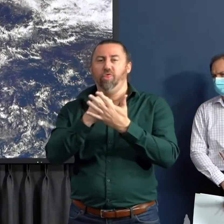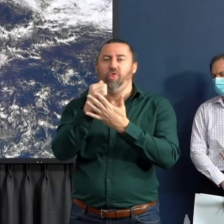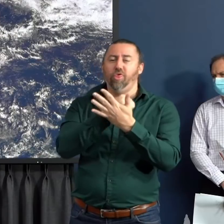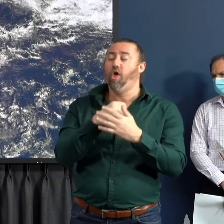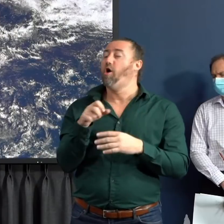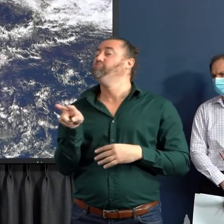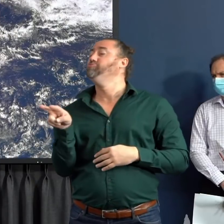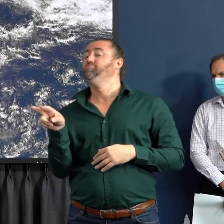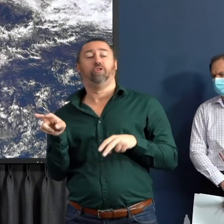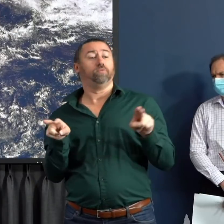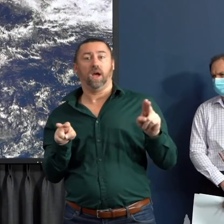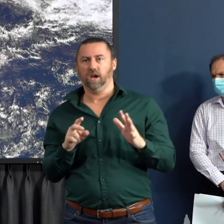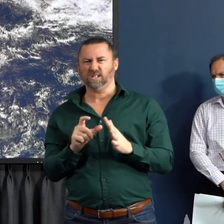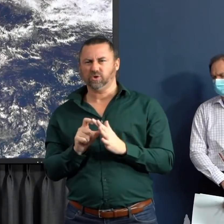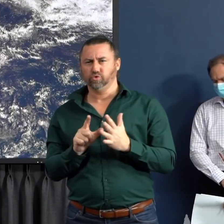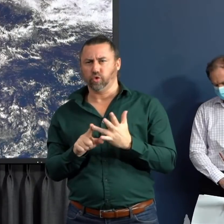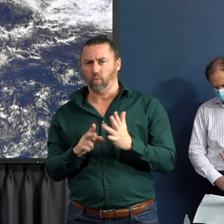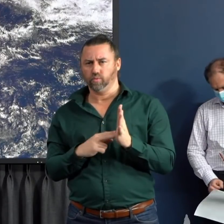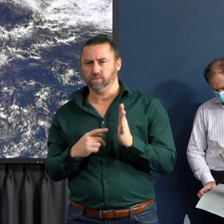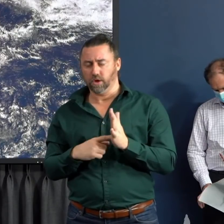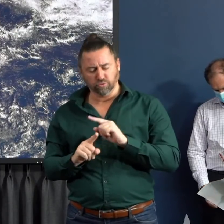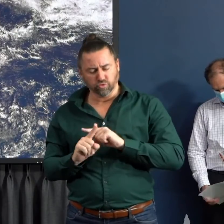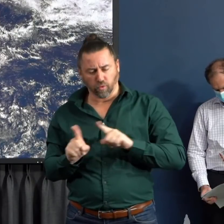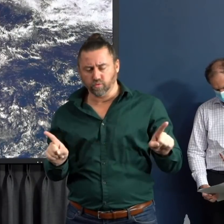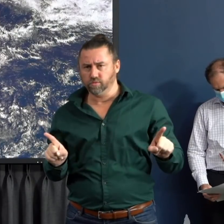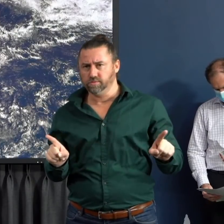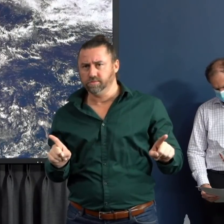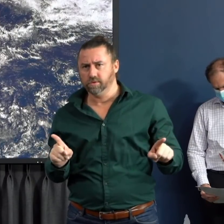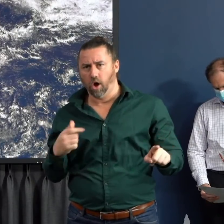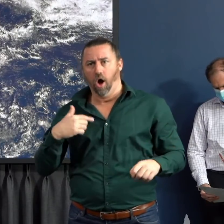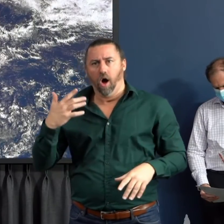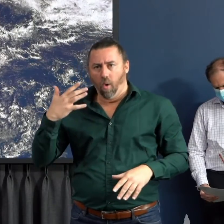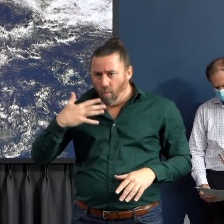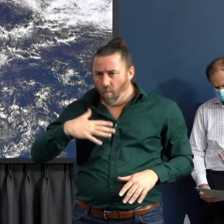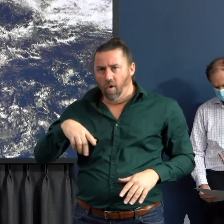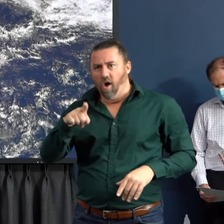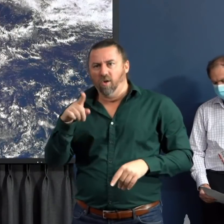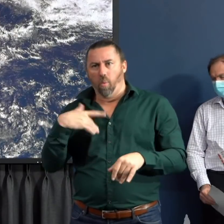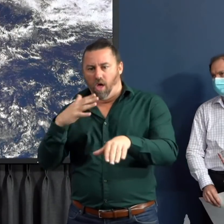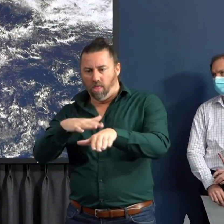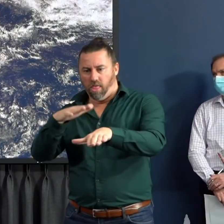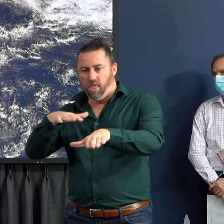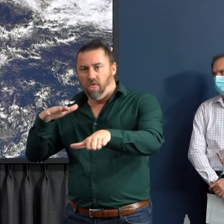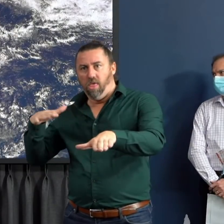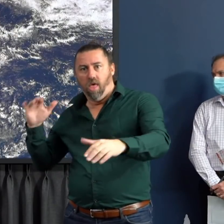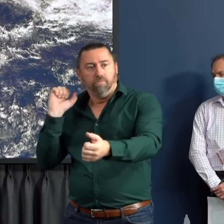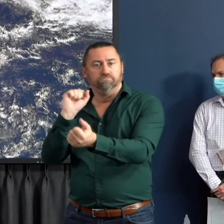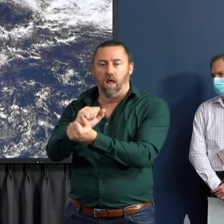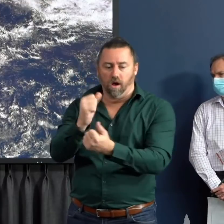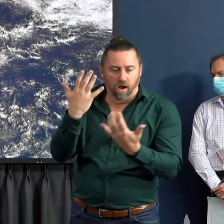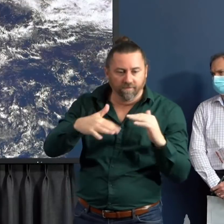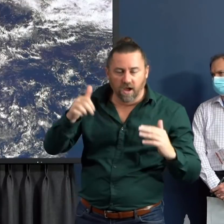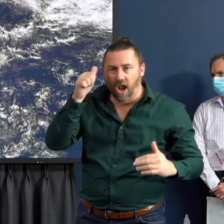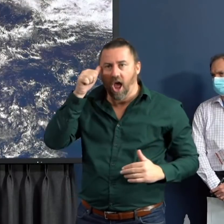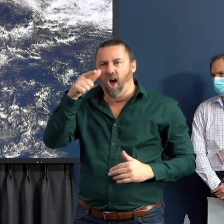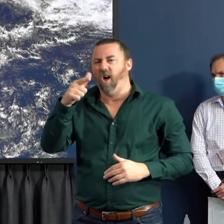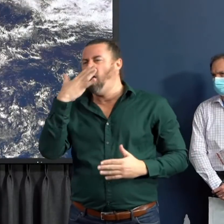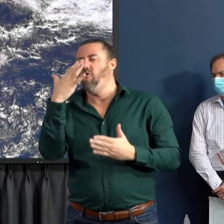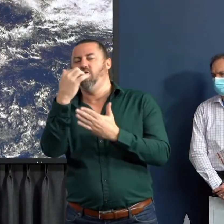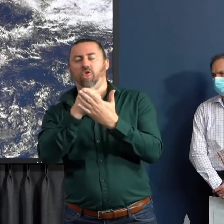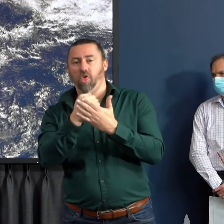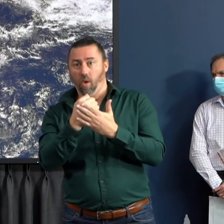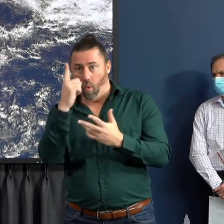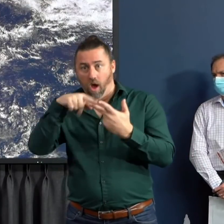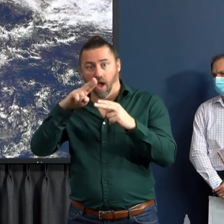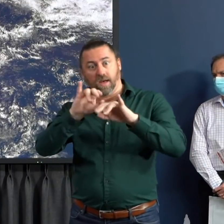areas, don't. We need to keep access roads open for residents and first responders. Our crews have received